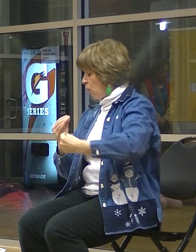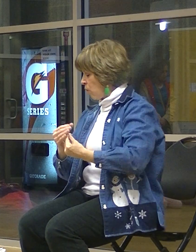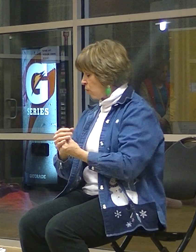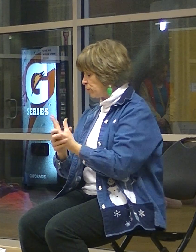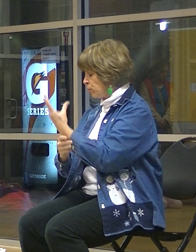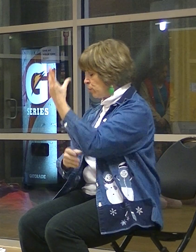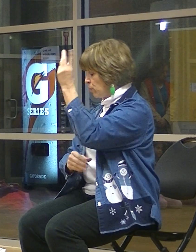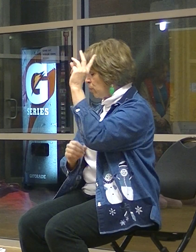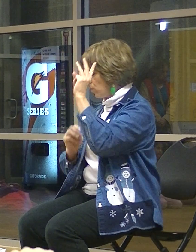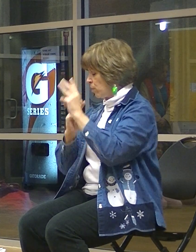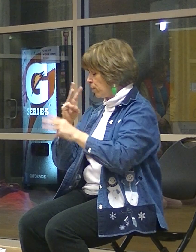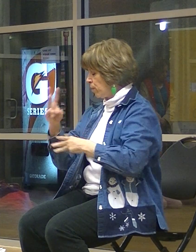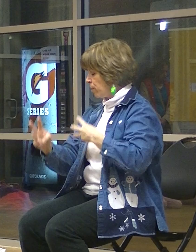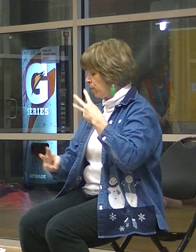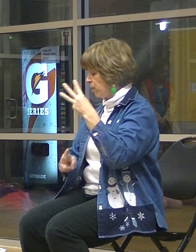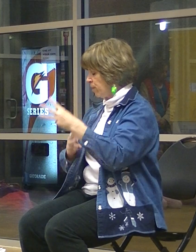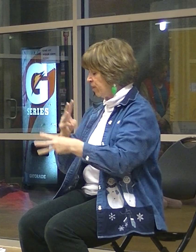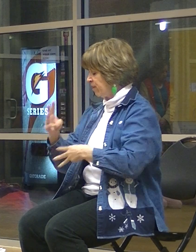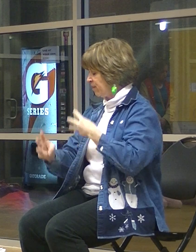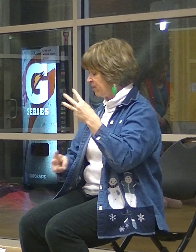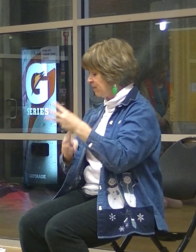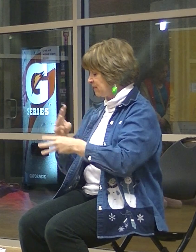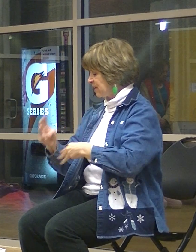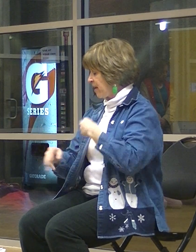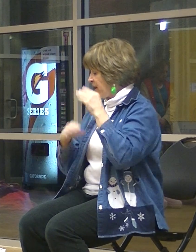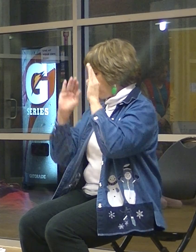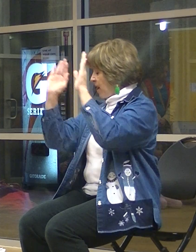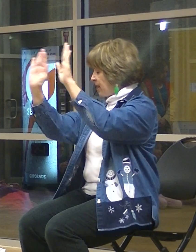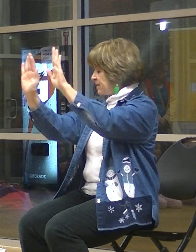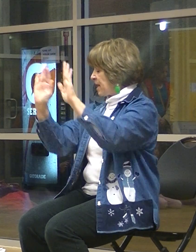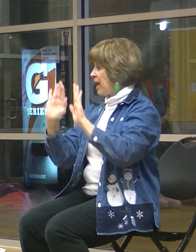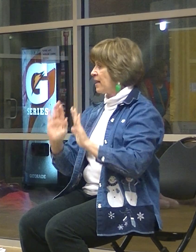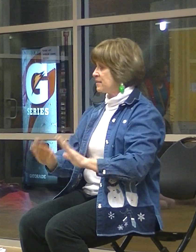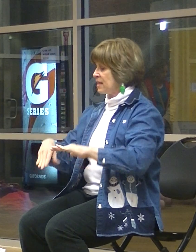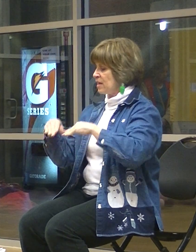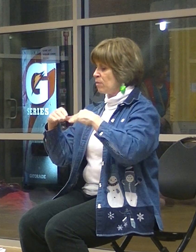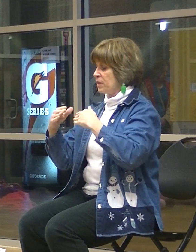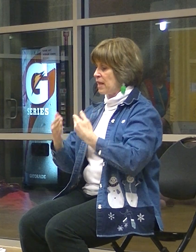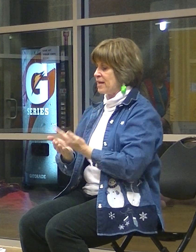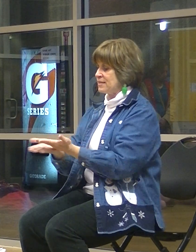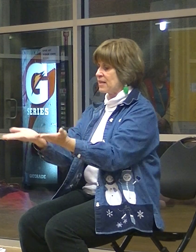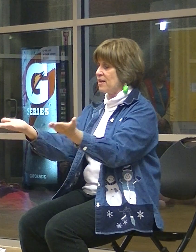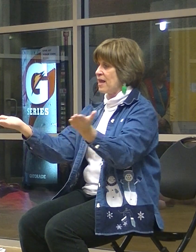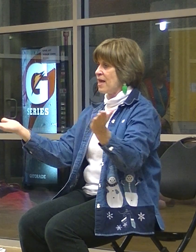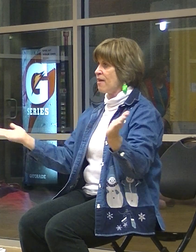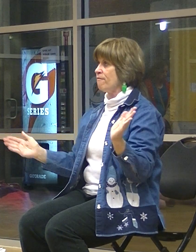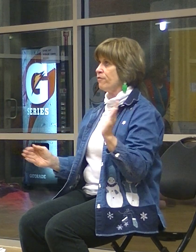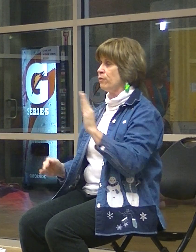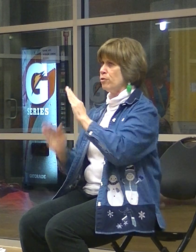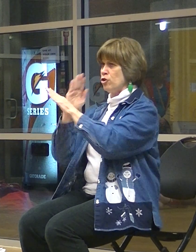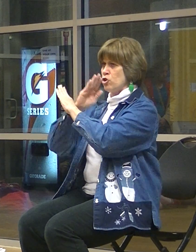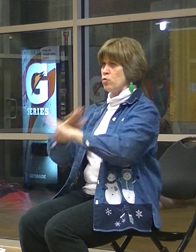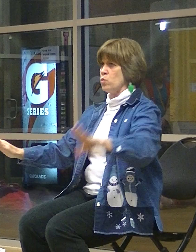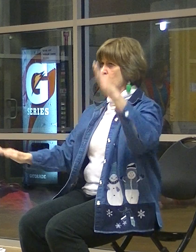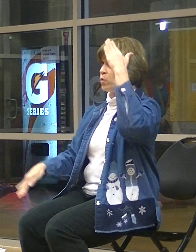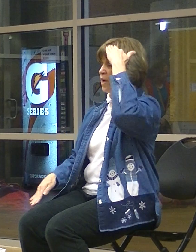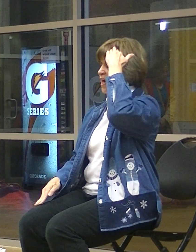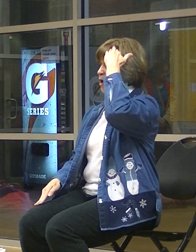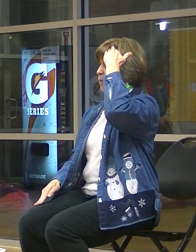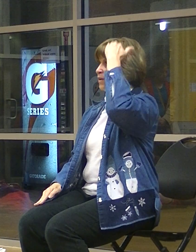new world, a dancing place I never knew. But